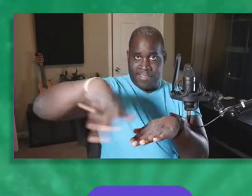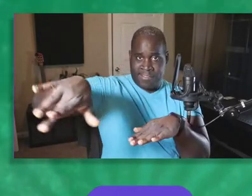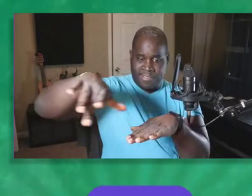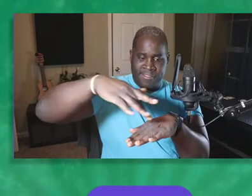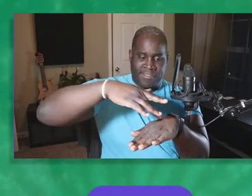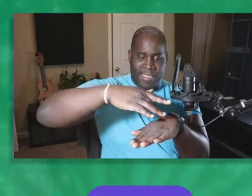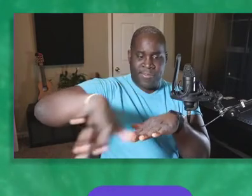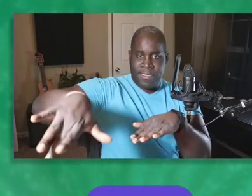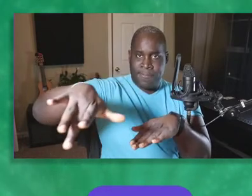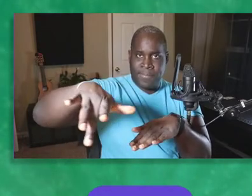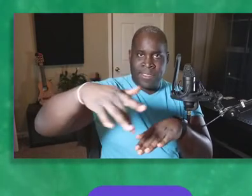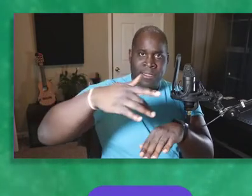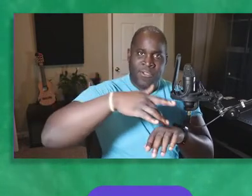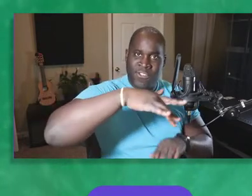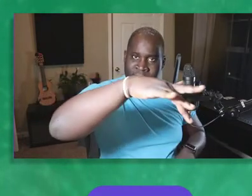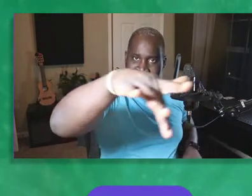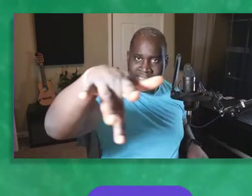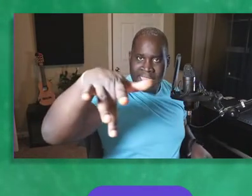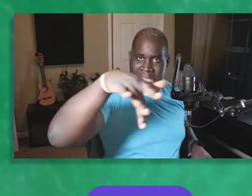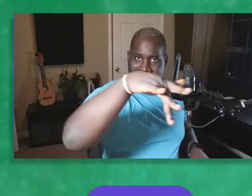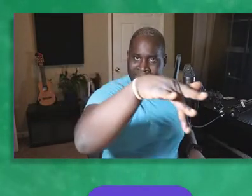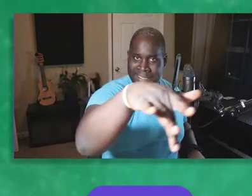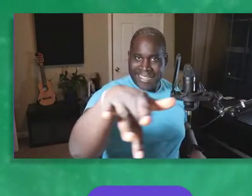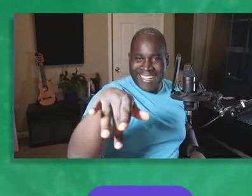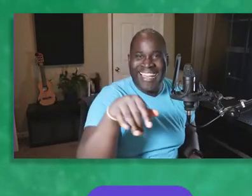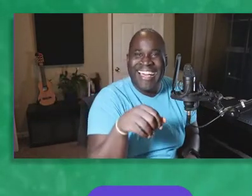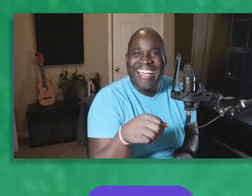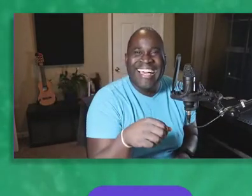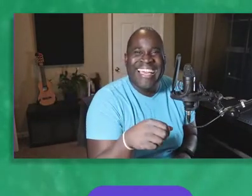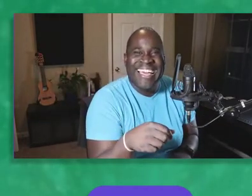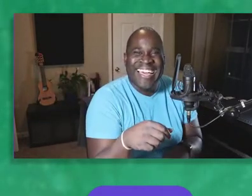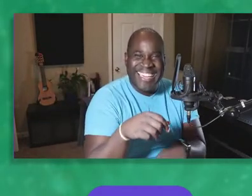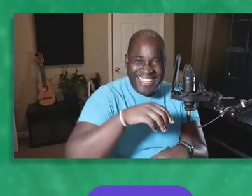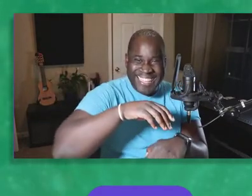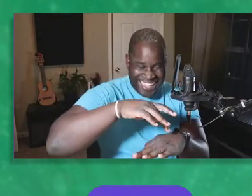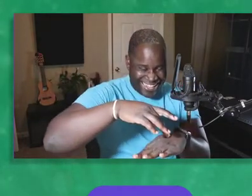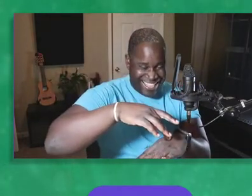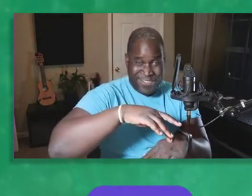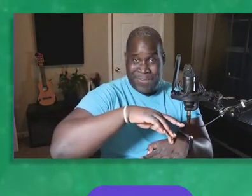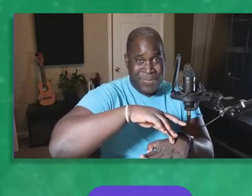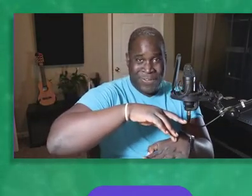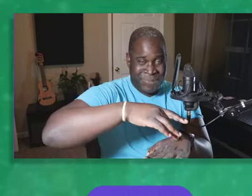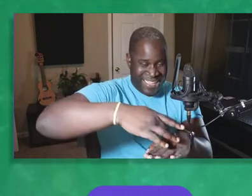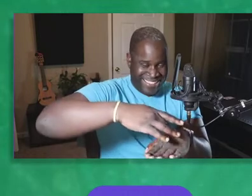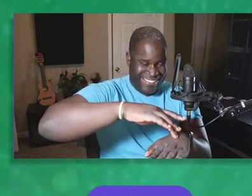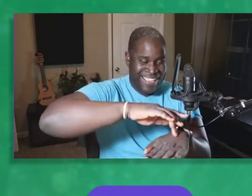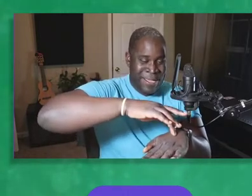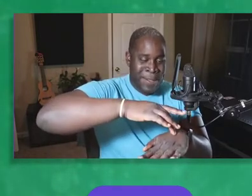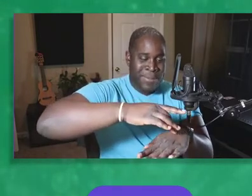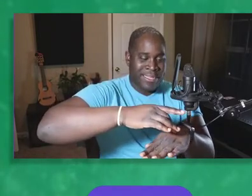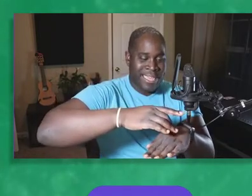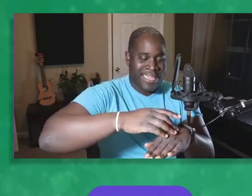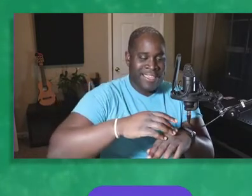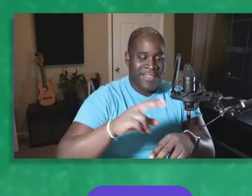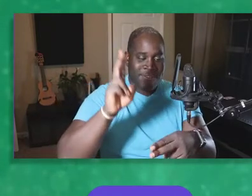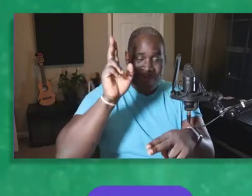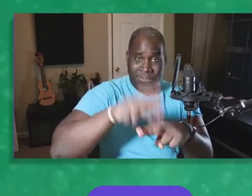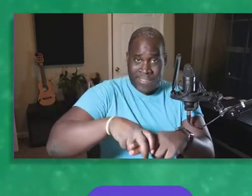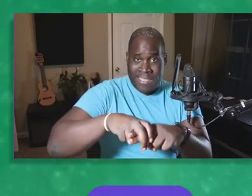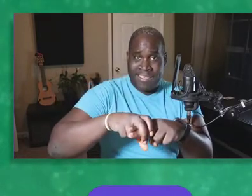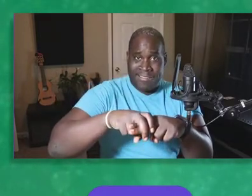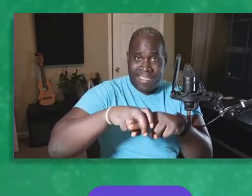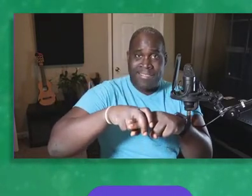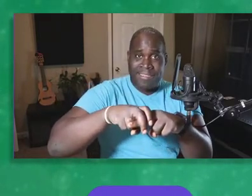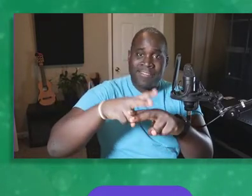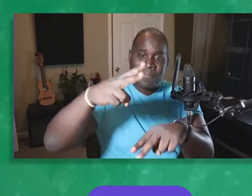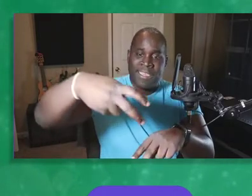like this. This is empty, but she's like empty. Again, it's just more spice. But like, so